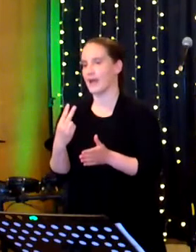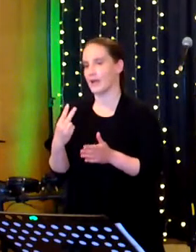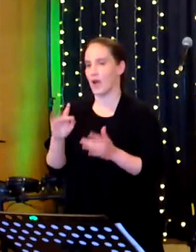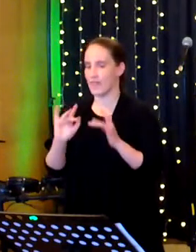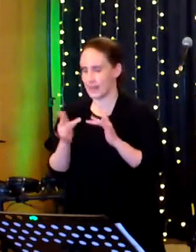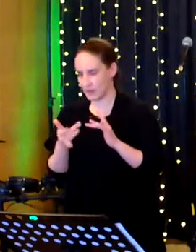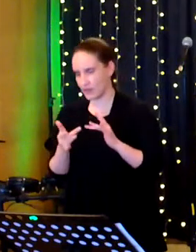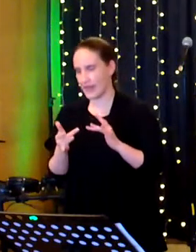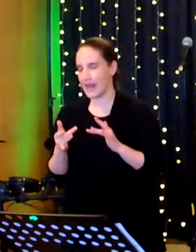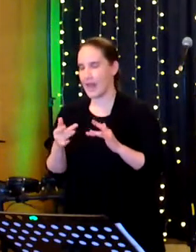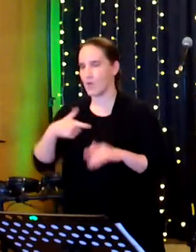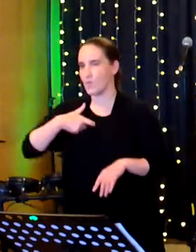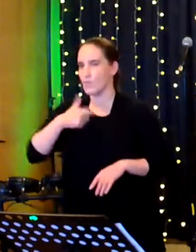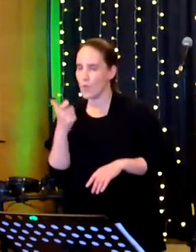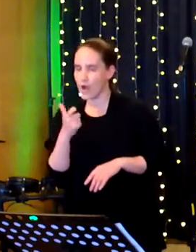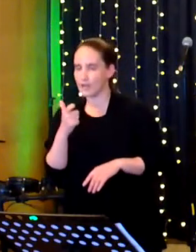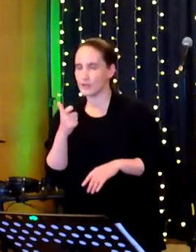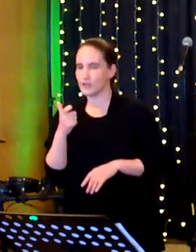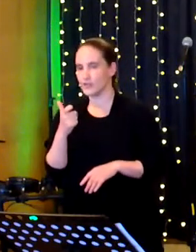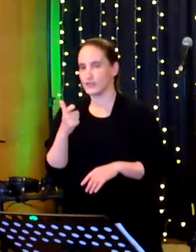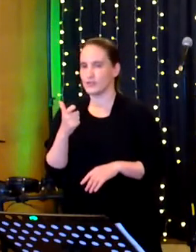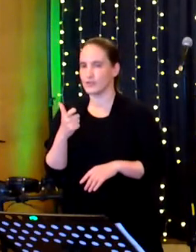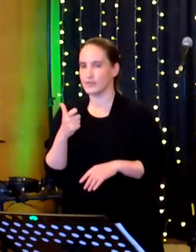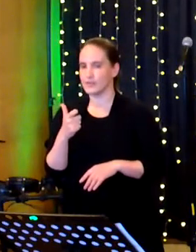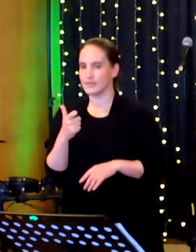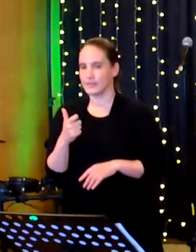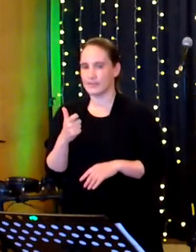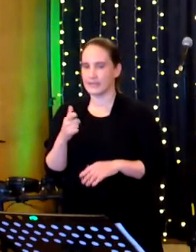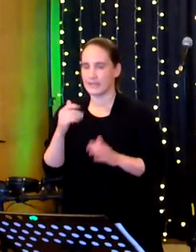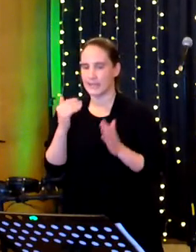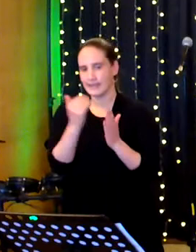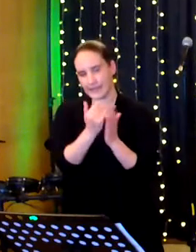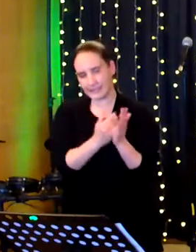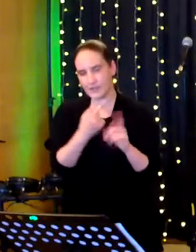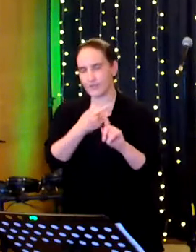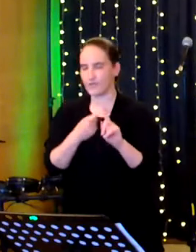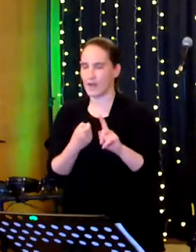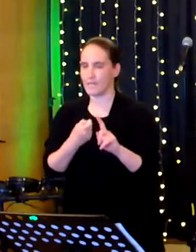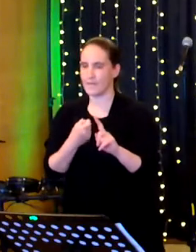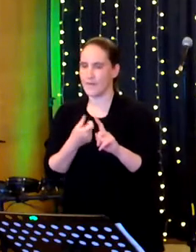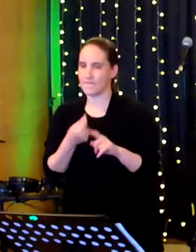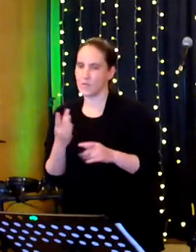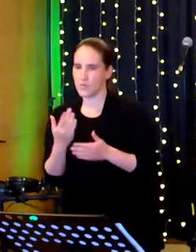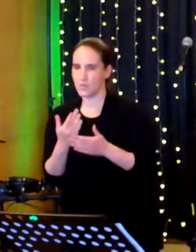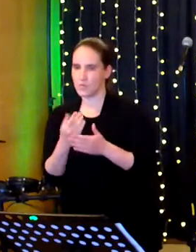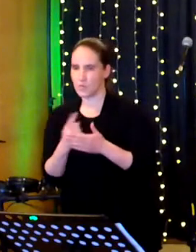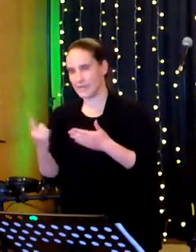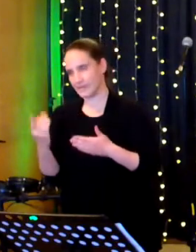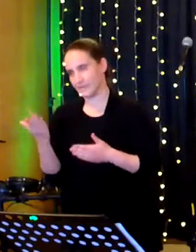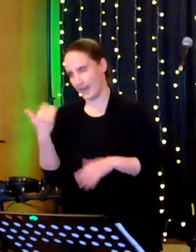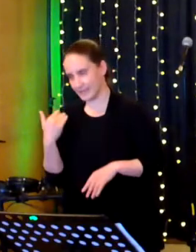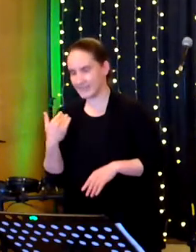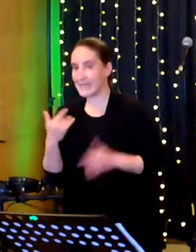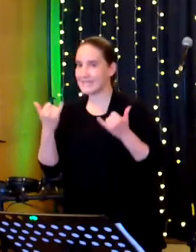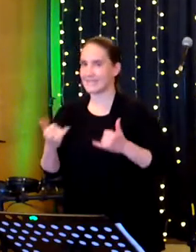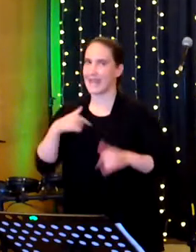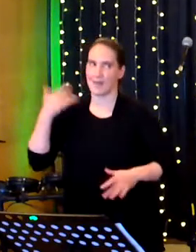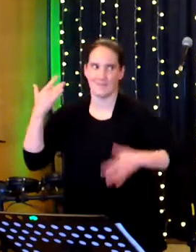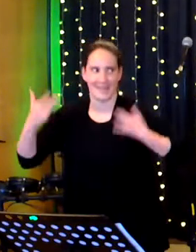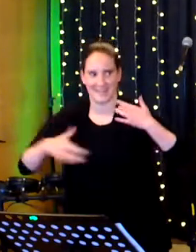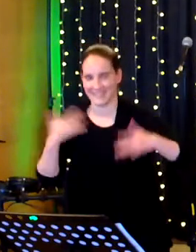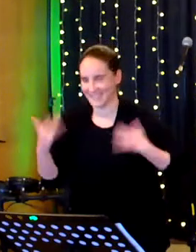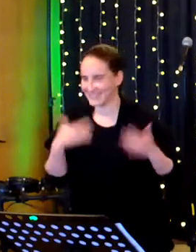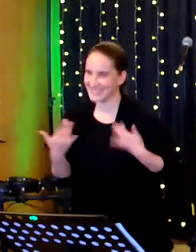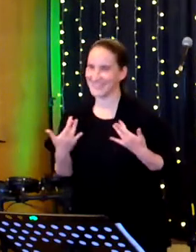look, because let me tell you, there's some awesome, awesome lessons in each one of these messages. And today, I am so excited.